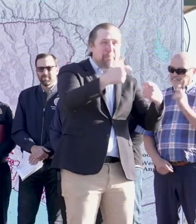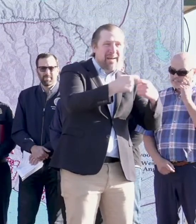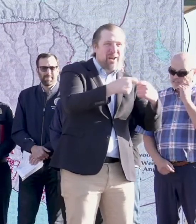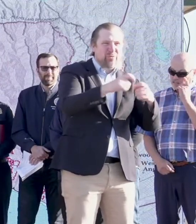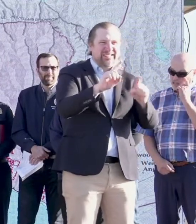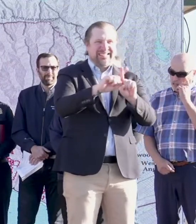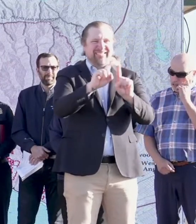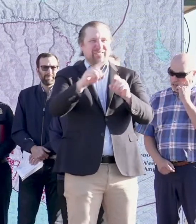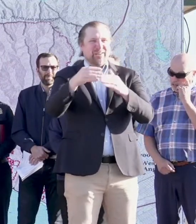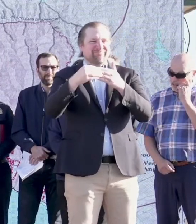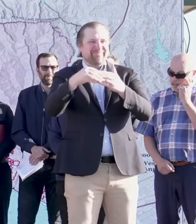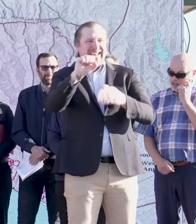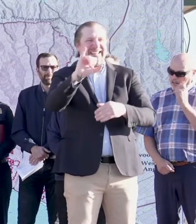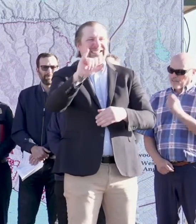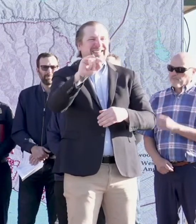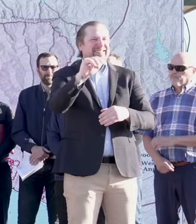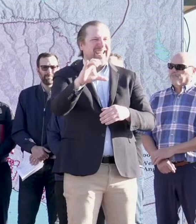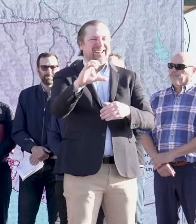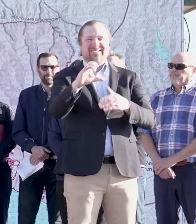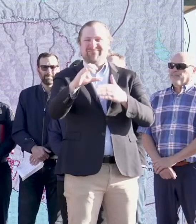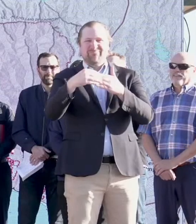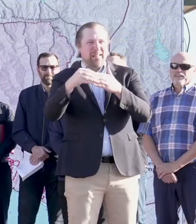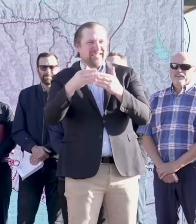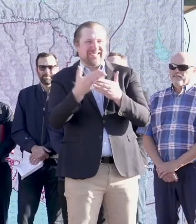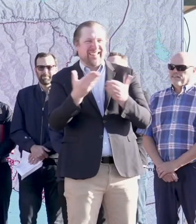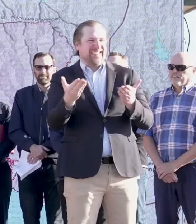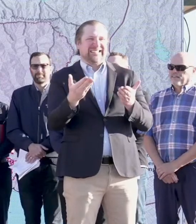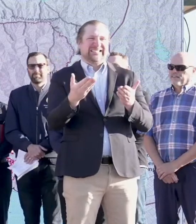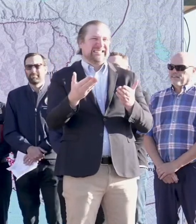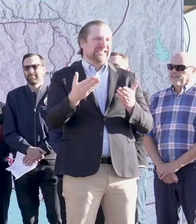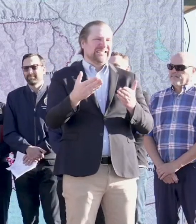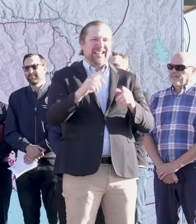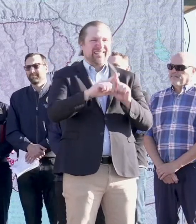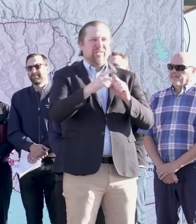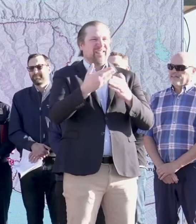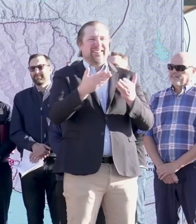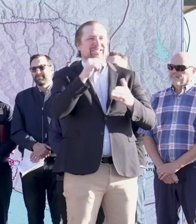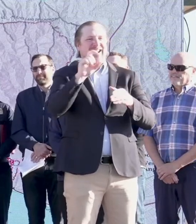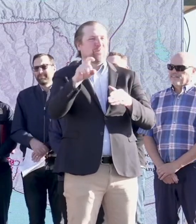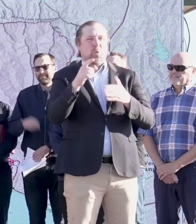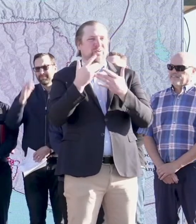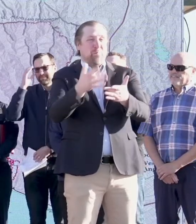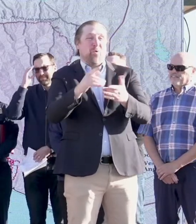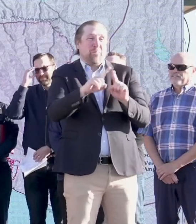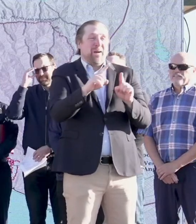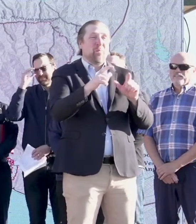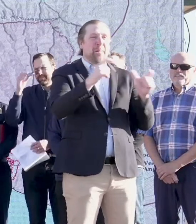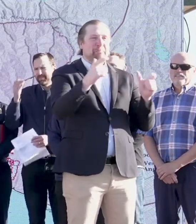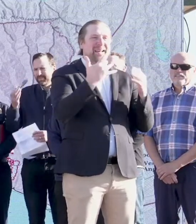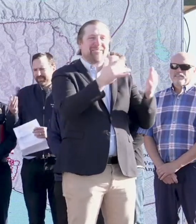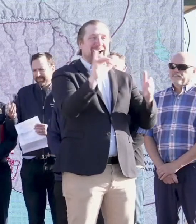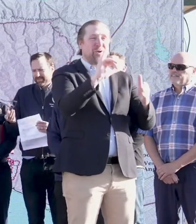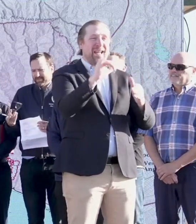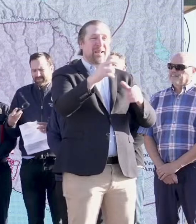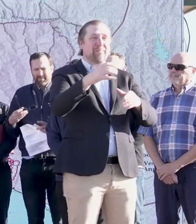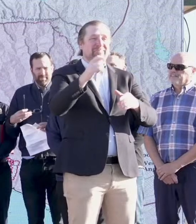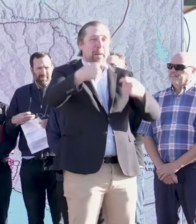synthetics, and then your typical things when you have a large fire like this, like down power